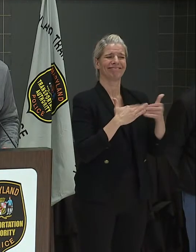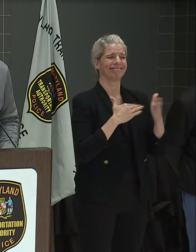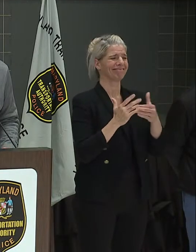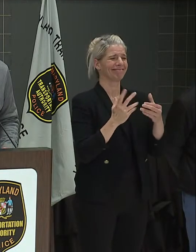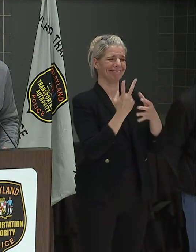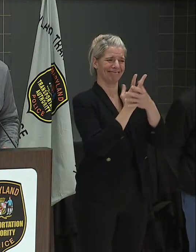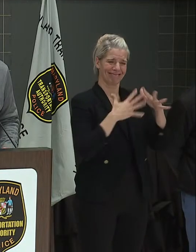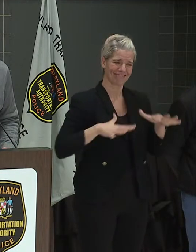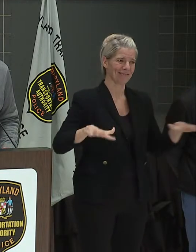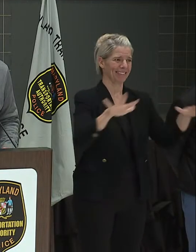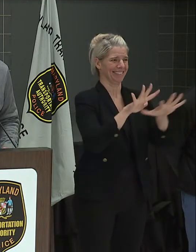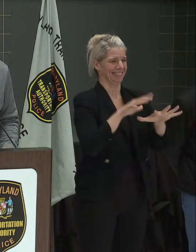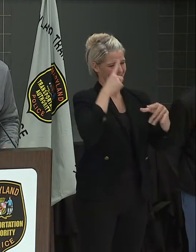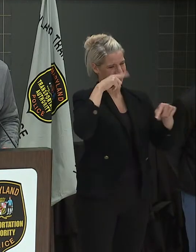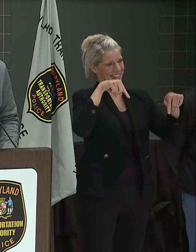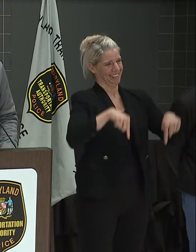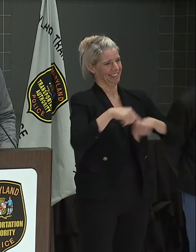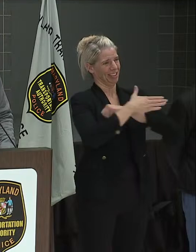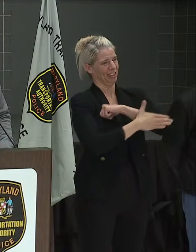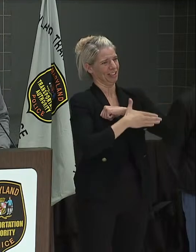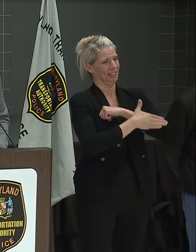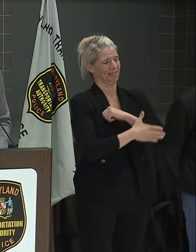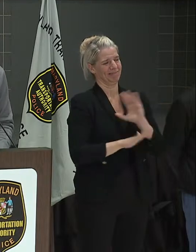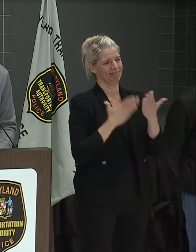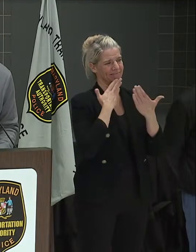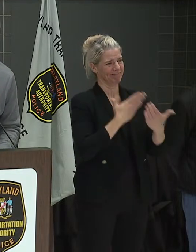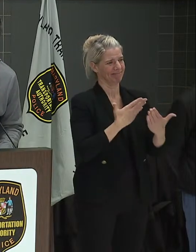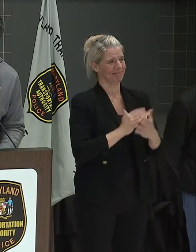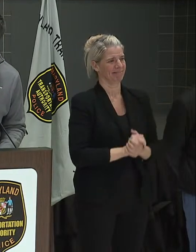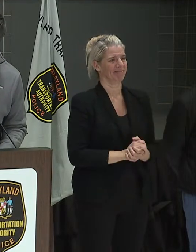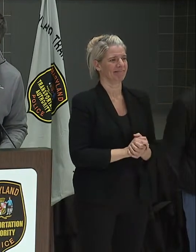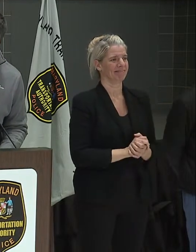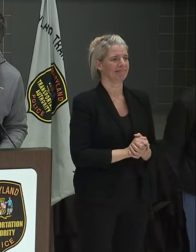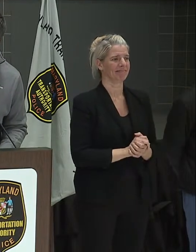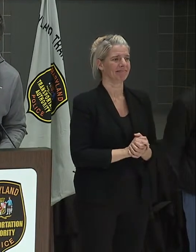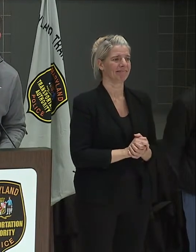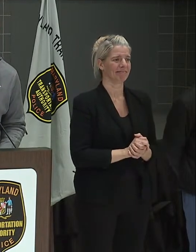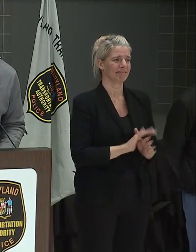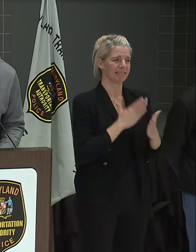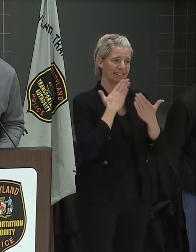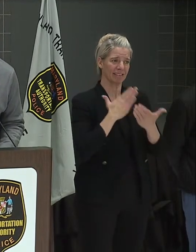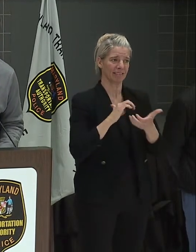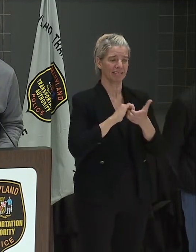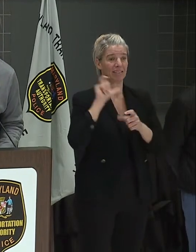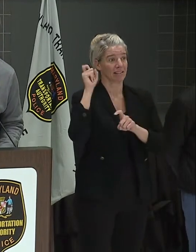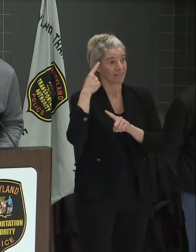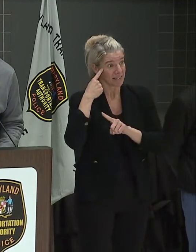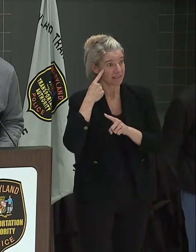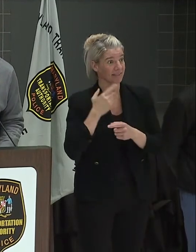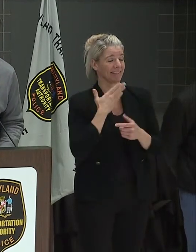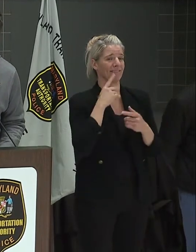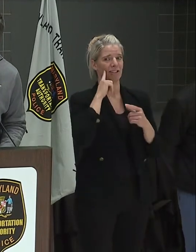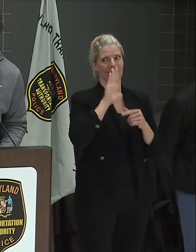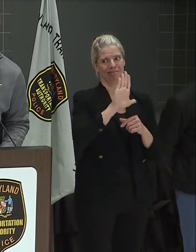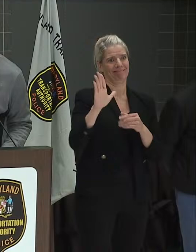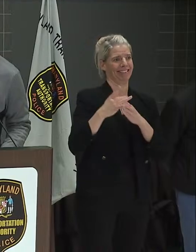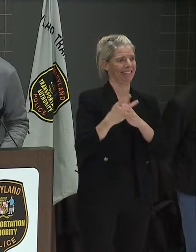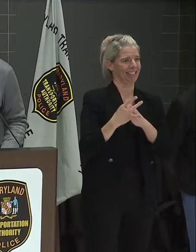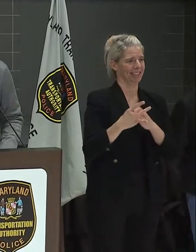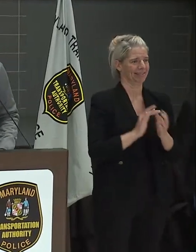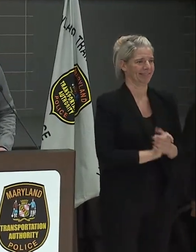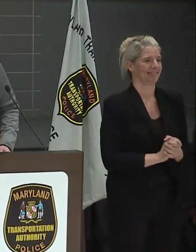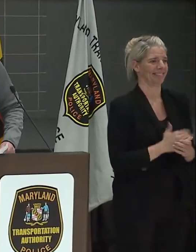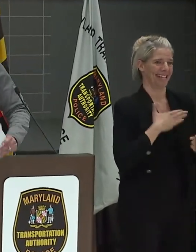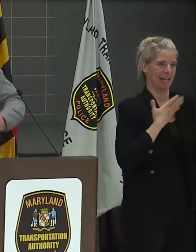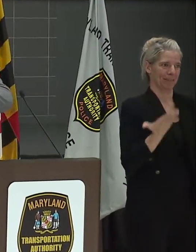and this is for the greater good. So again, to our partners, thank you. Governor, thank you for your leadership. And again, it is an honor to stand alongside you as we continue this work. I